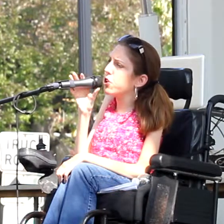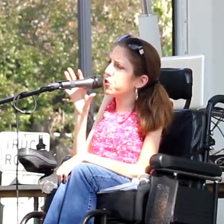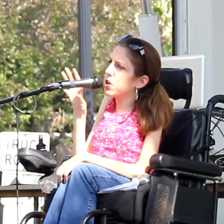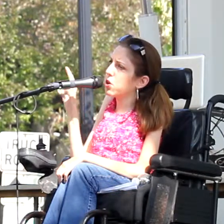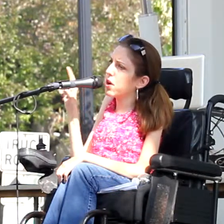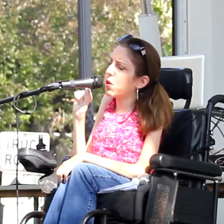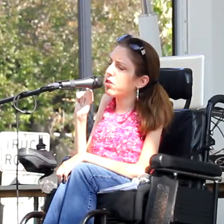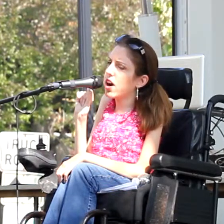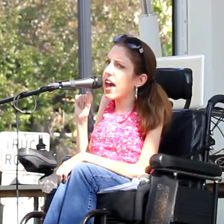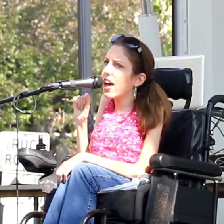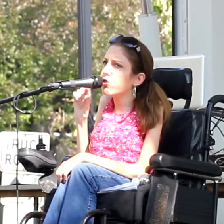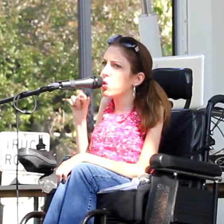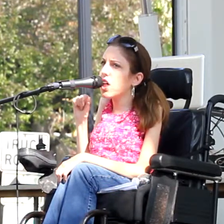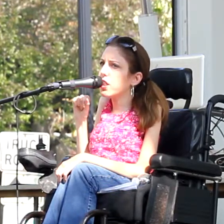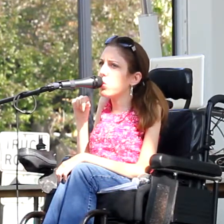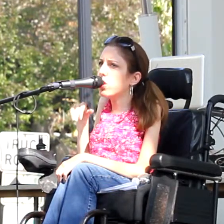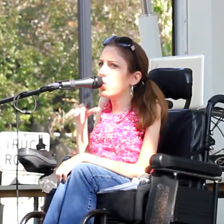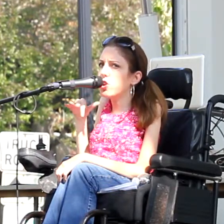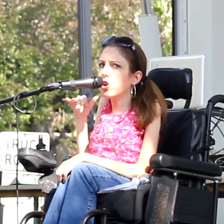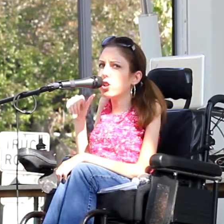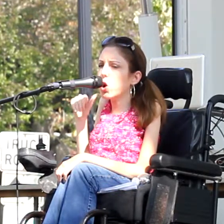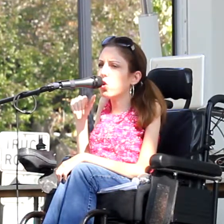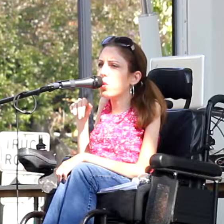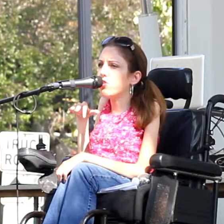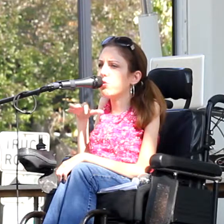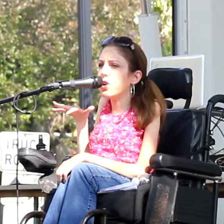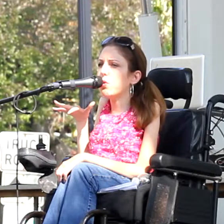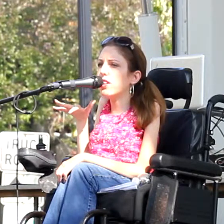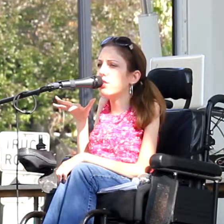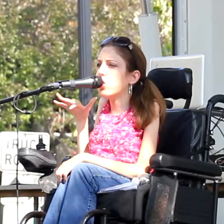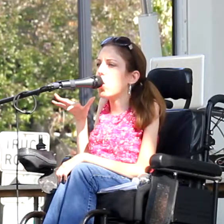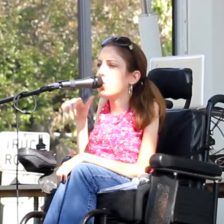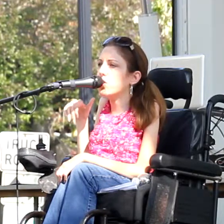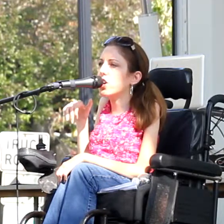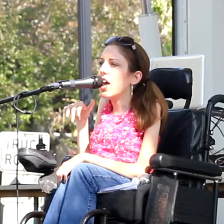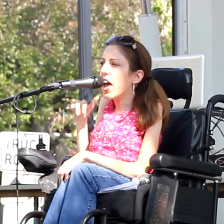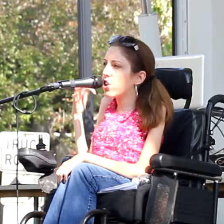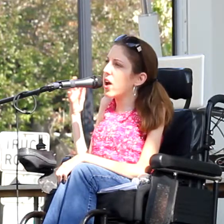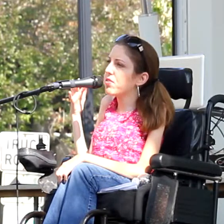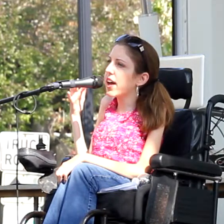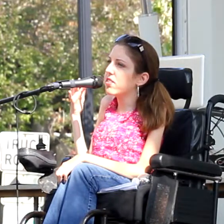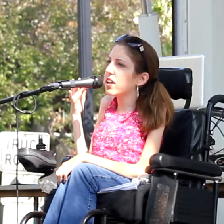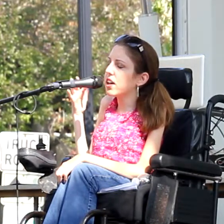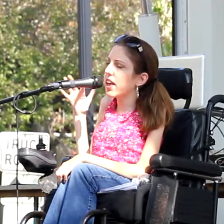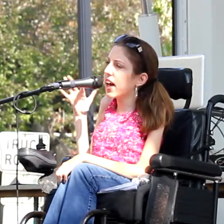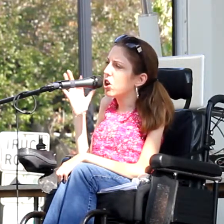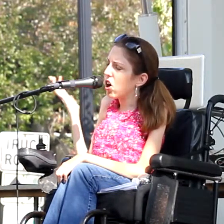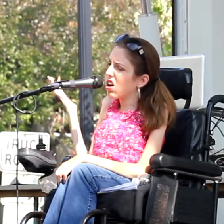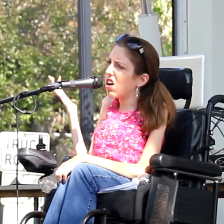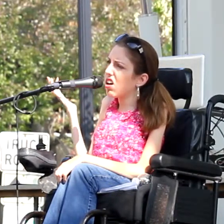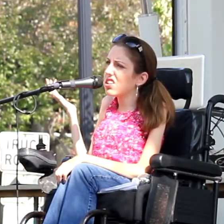in fairness to me though, however, at 2 o'clock in the morning when you're alone watching reruns of Law and Order, and you have the idea